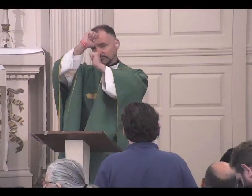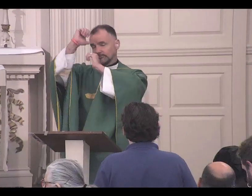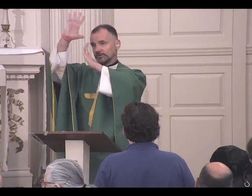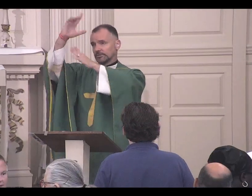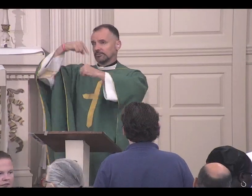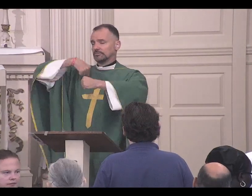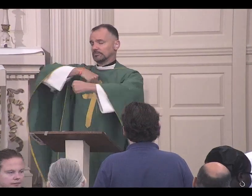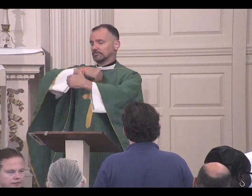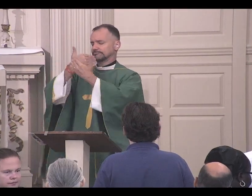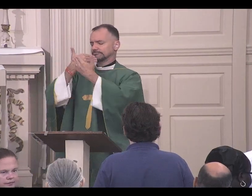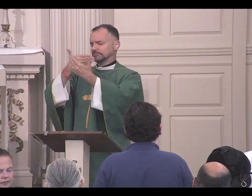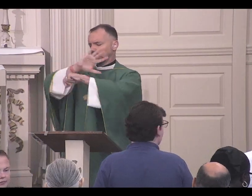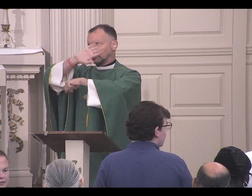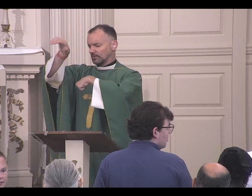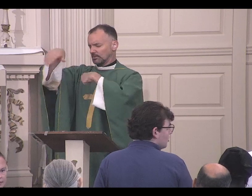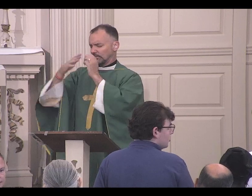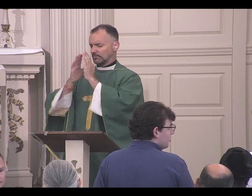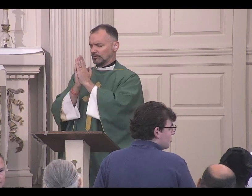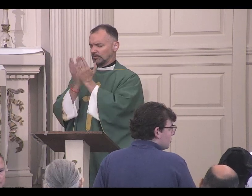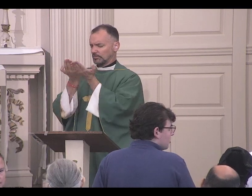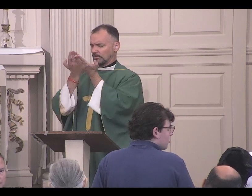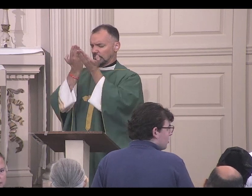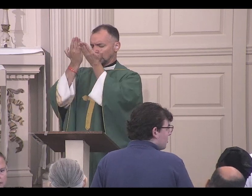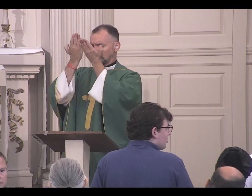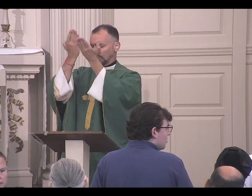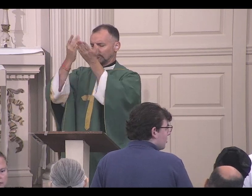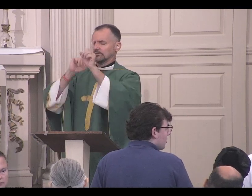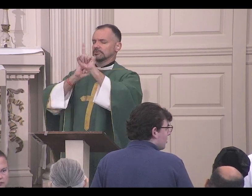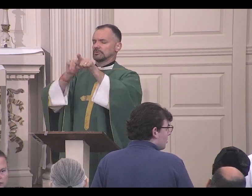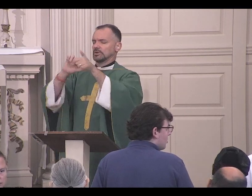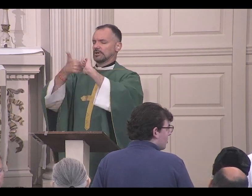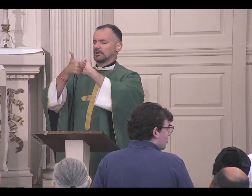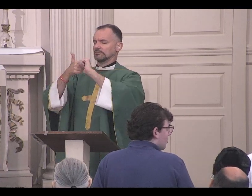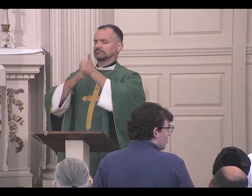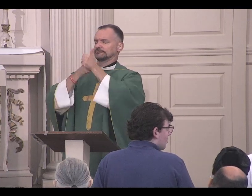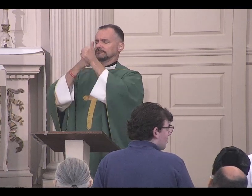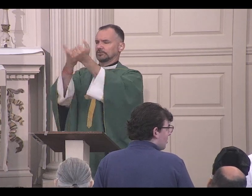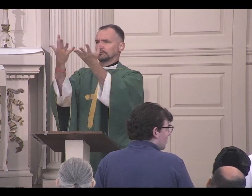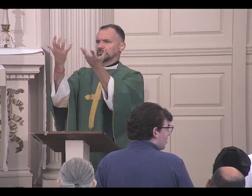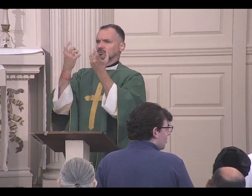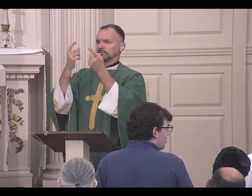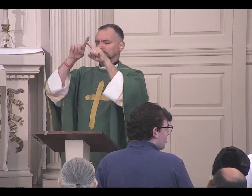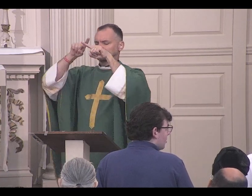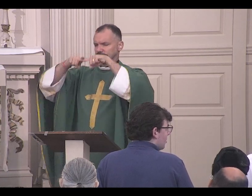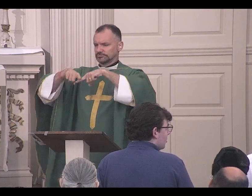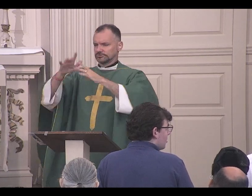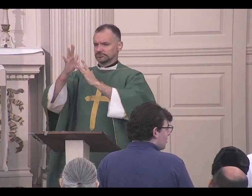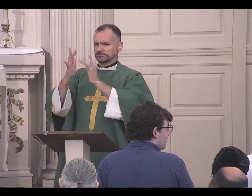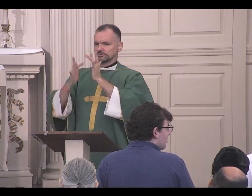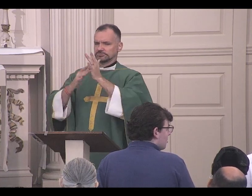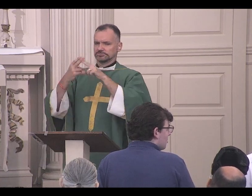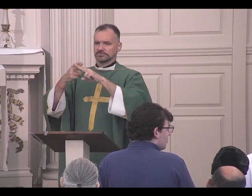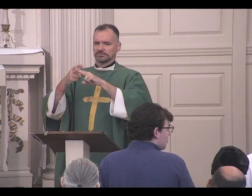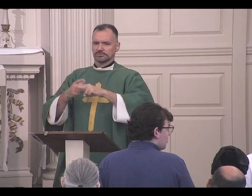Father, we thank you for hearing the prayers we present. Answer them according to your will. In Jesus'